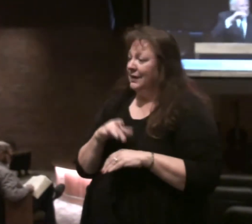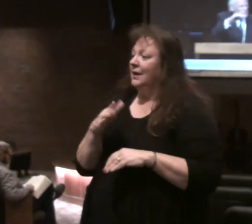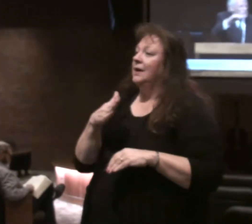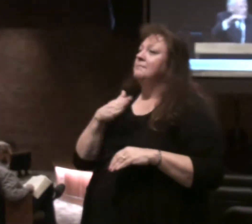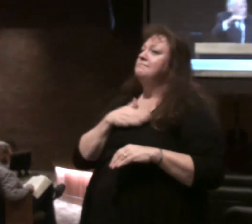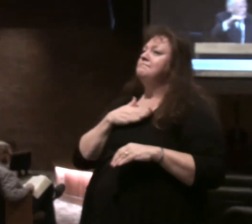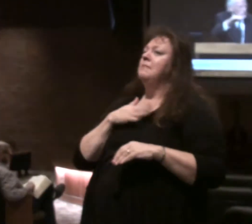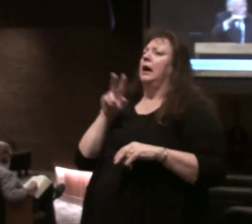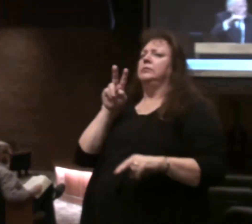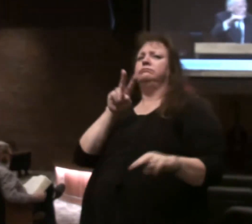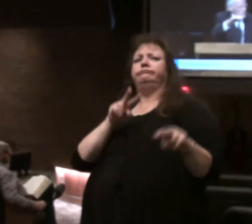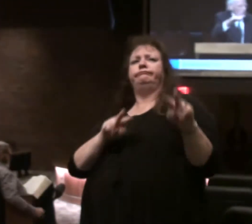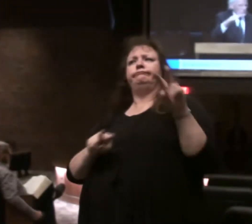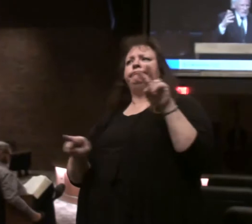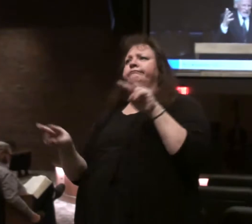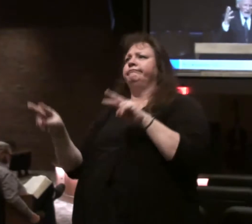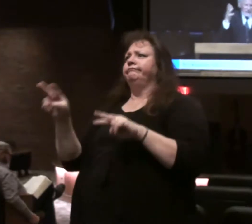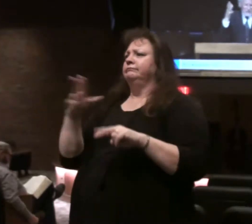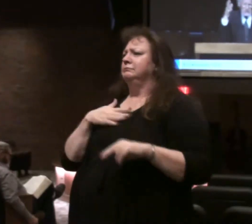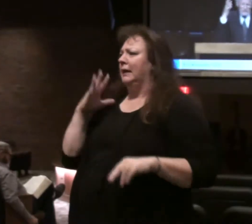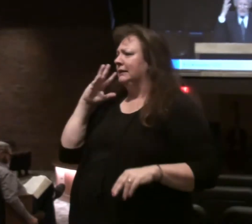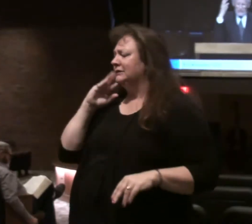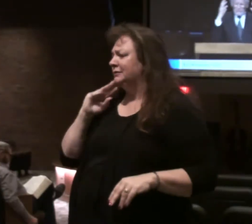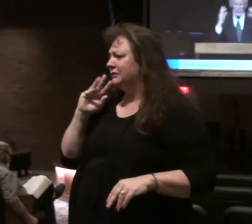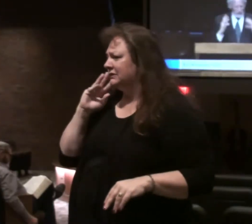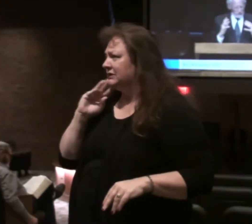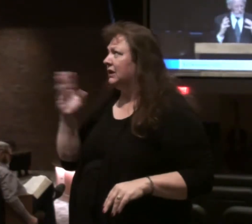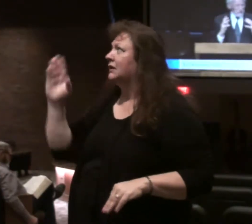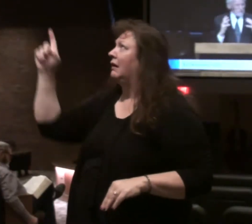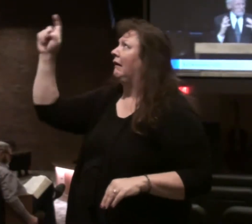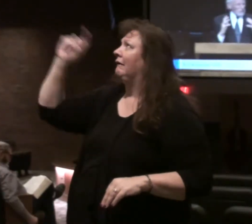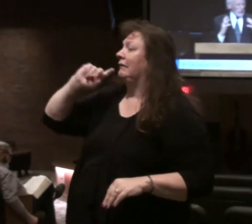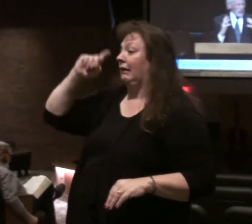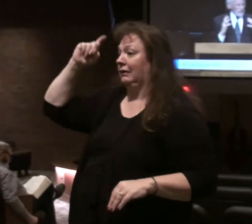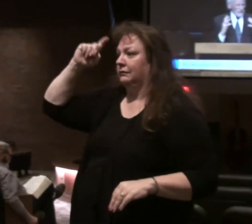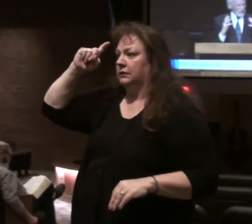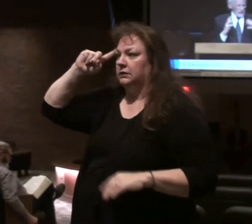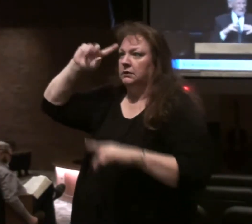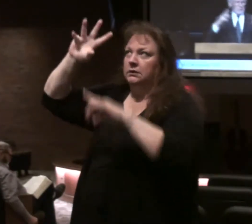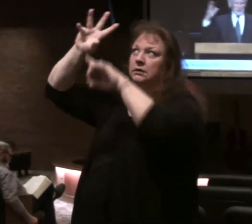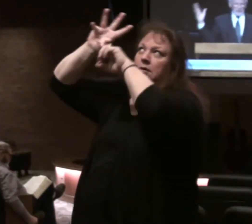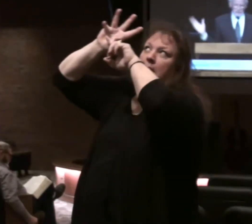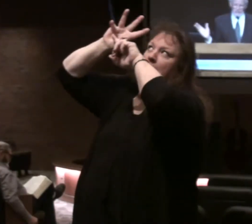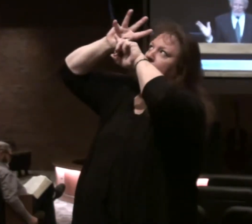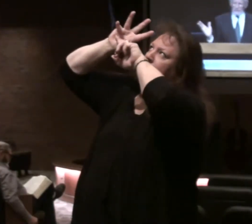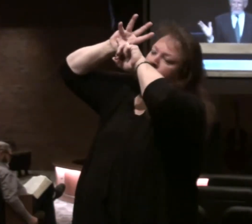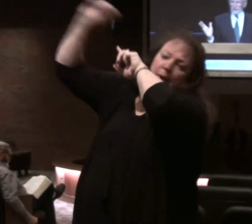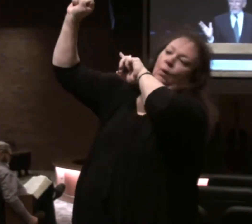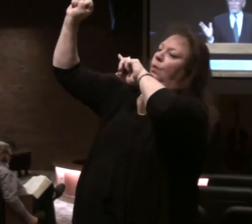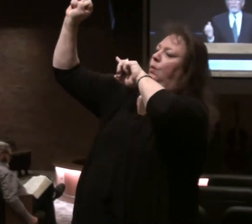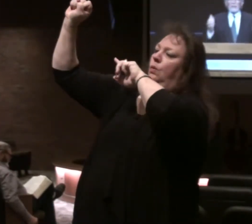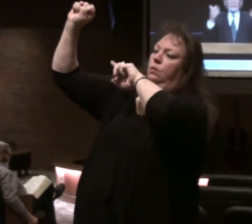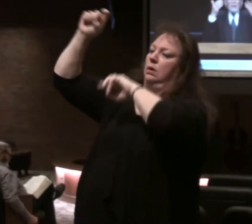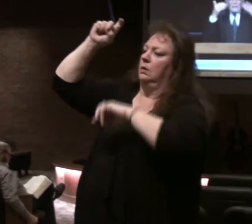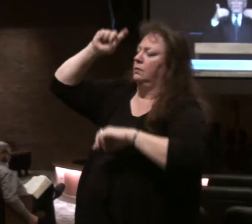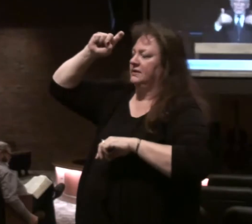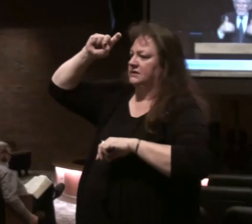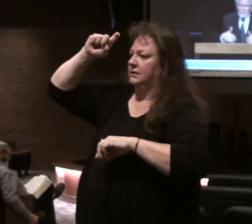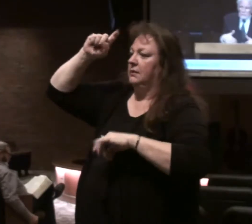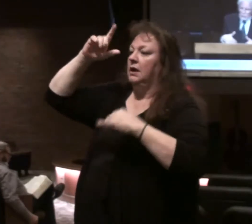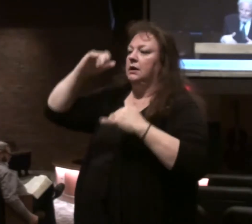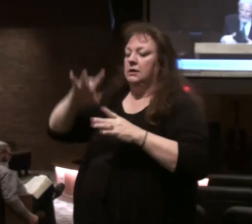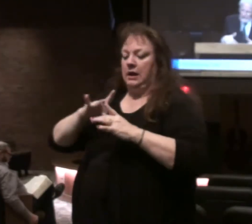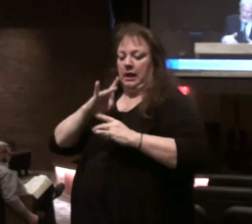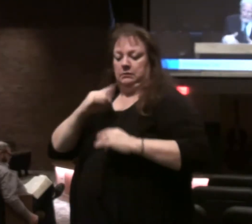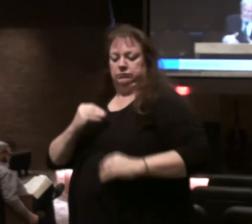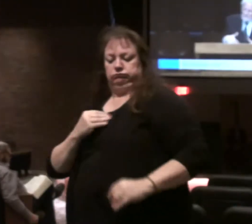my observation. Remember, God has given him wisdom beyond anybody else on the face of the earth, and now the Spirit